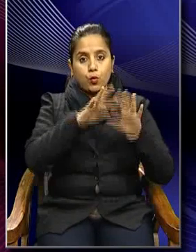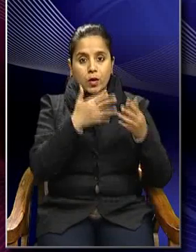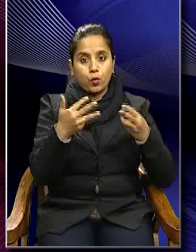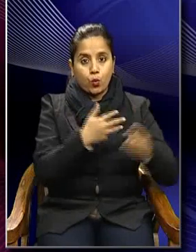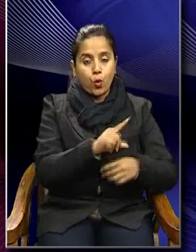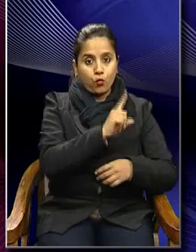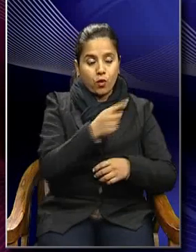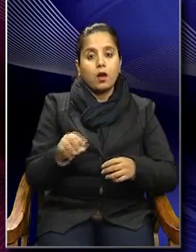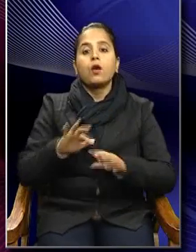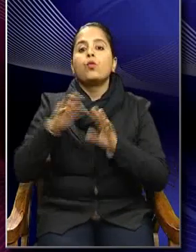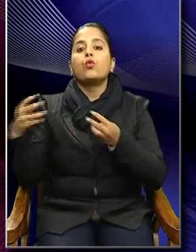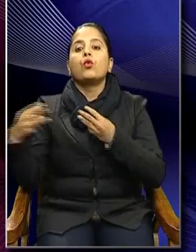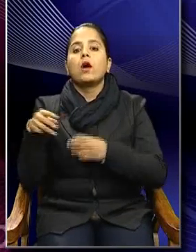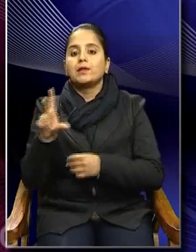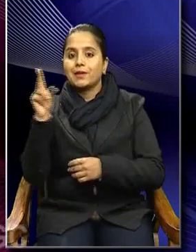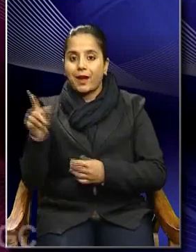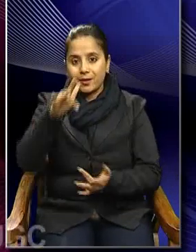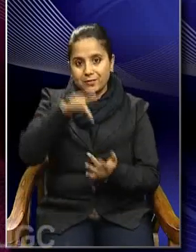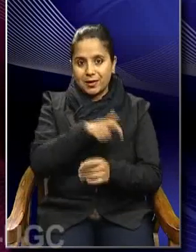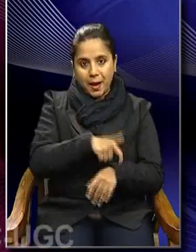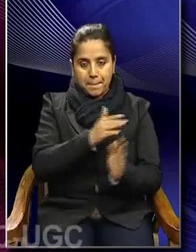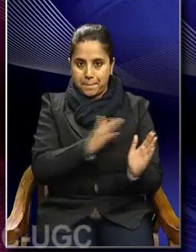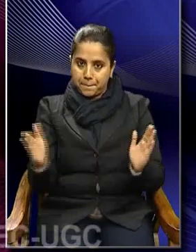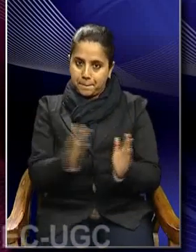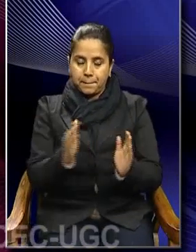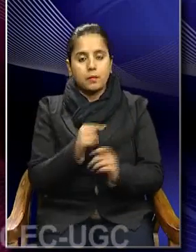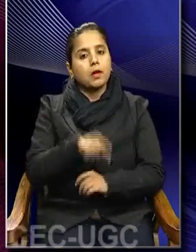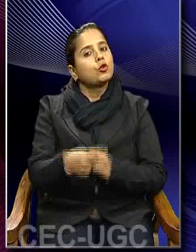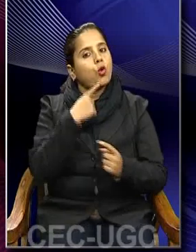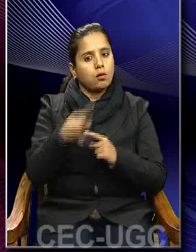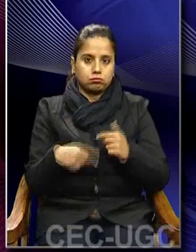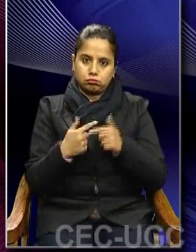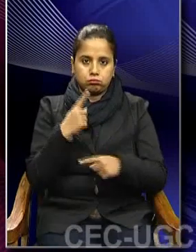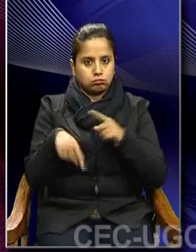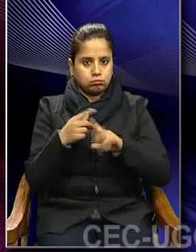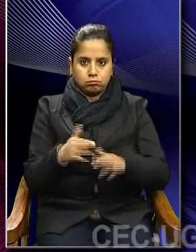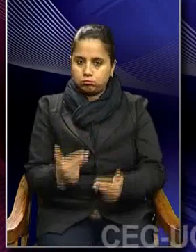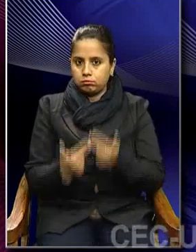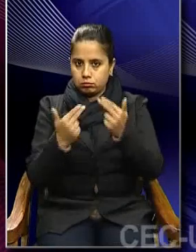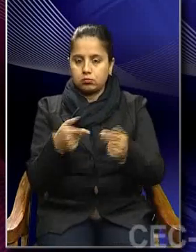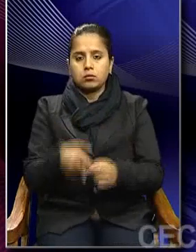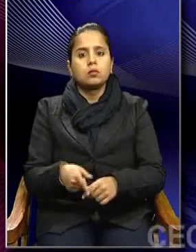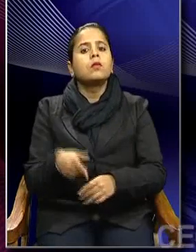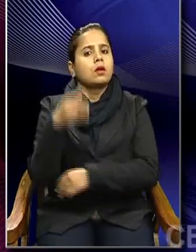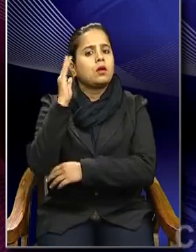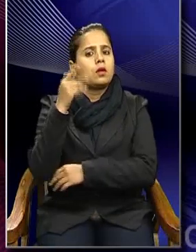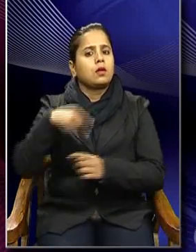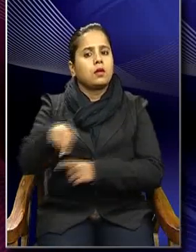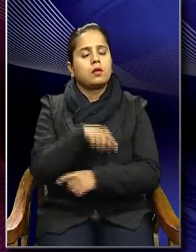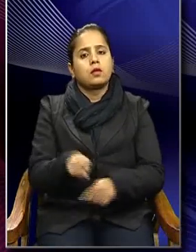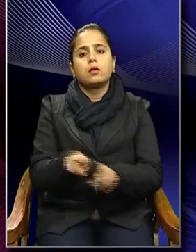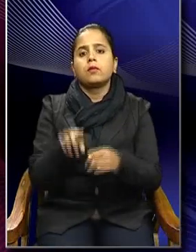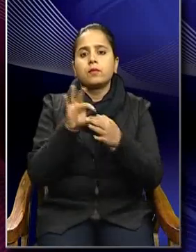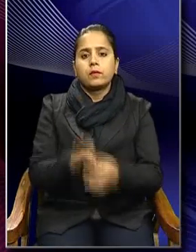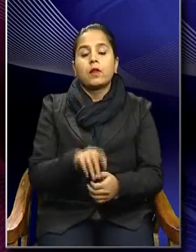what we are talking about, and this lecture should be made sense of alongside